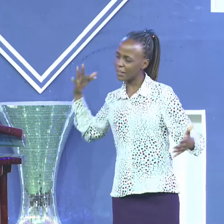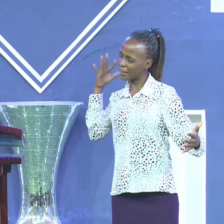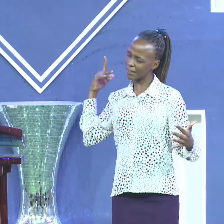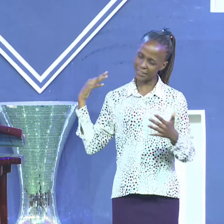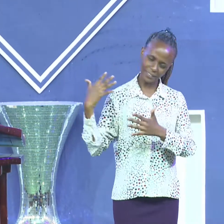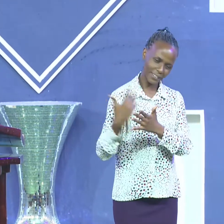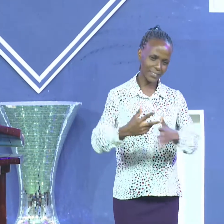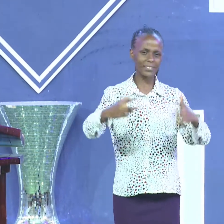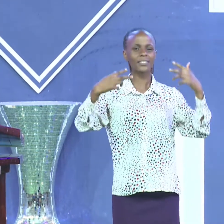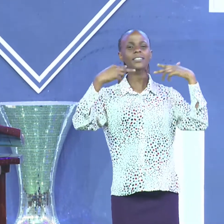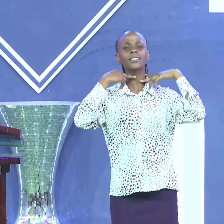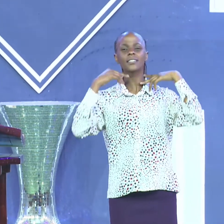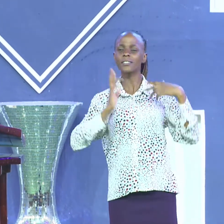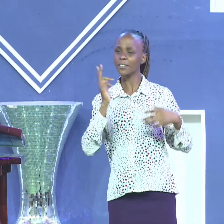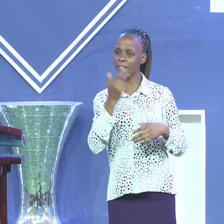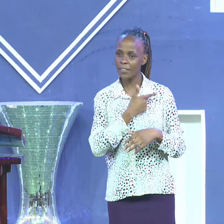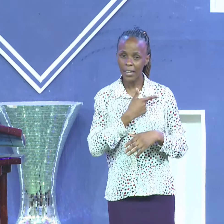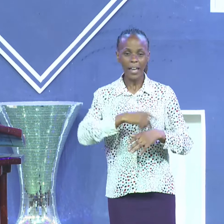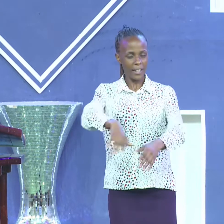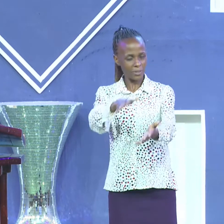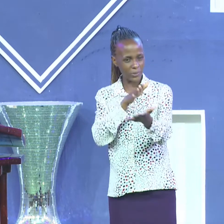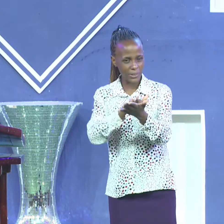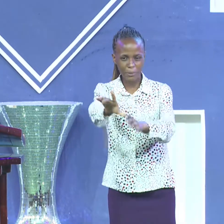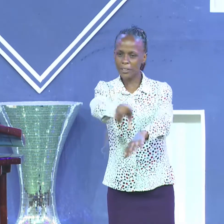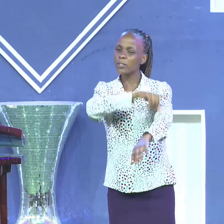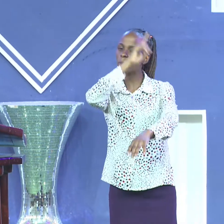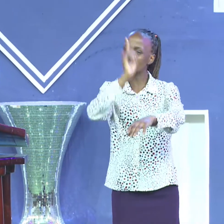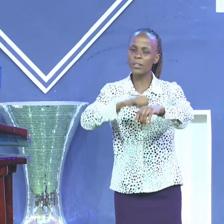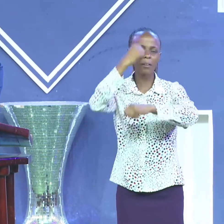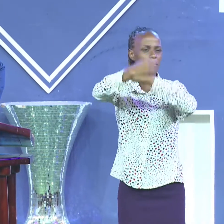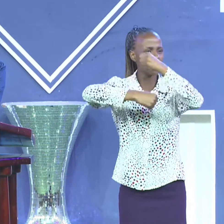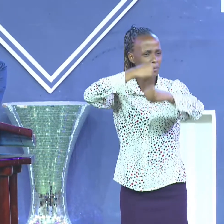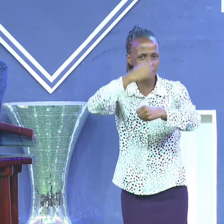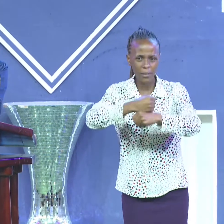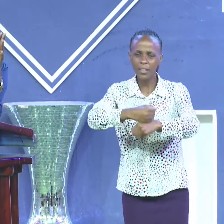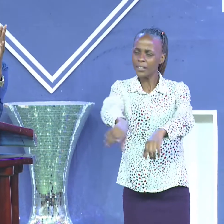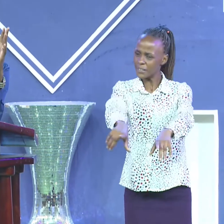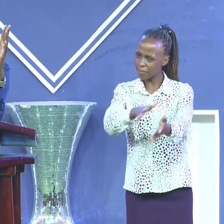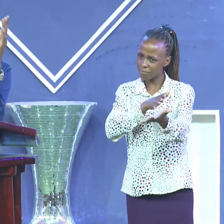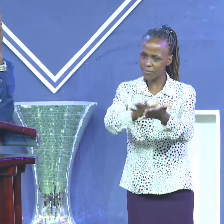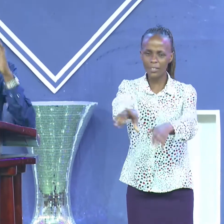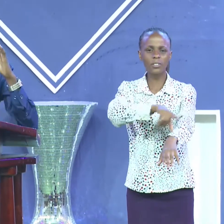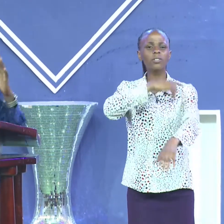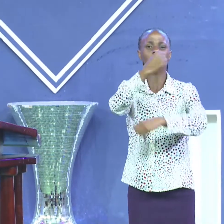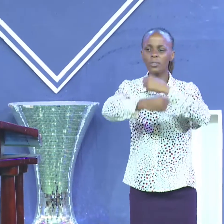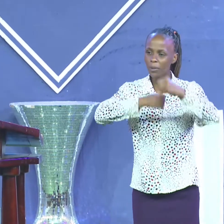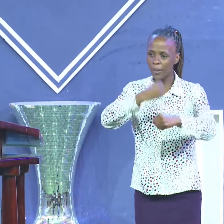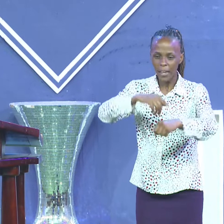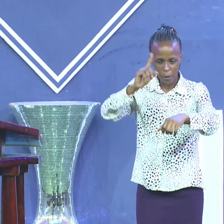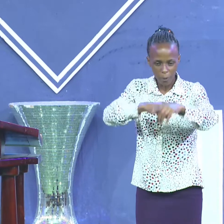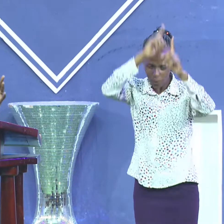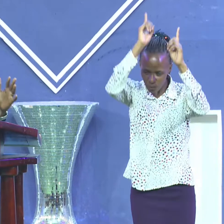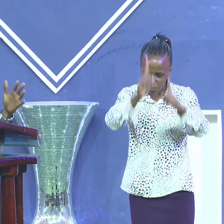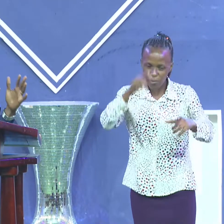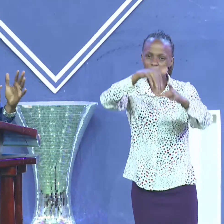We are going to leave the prison that bound us. In which had spent years. In which had spent a long